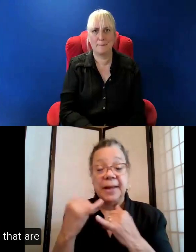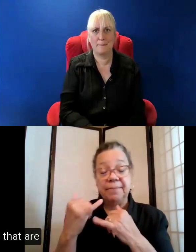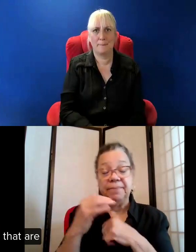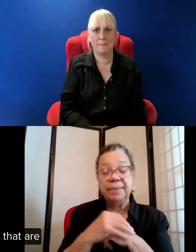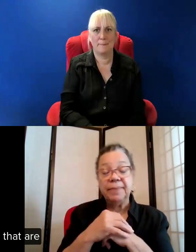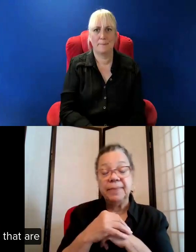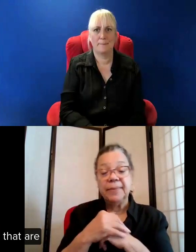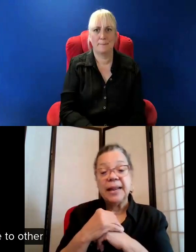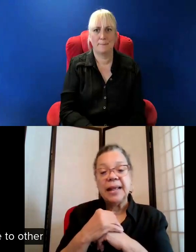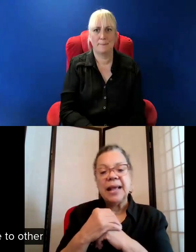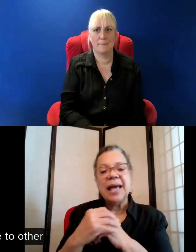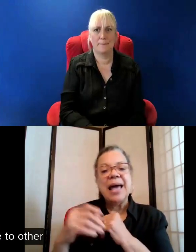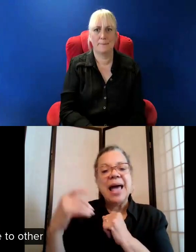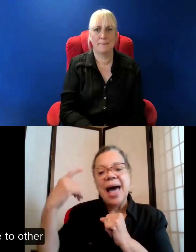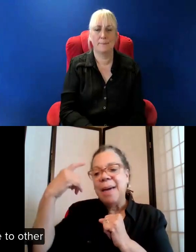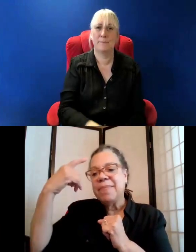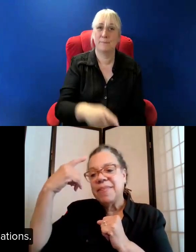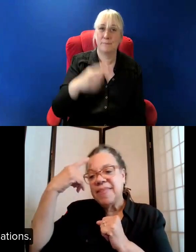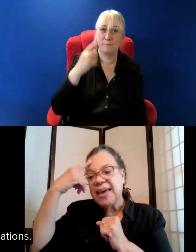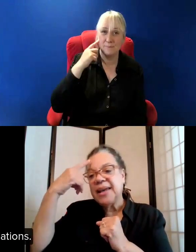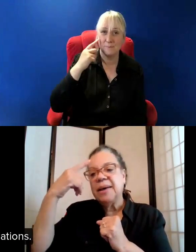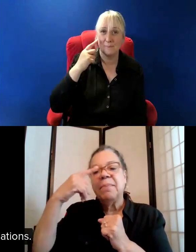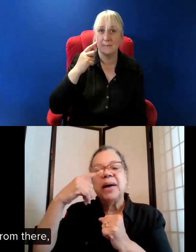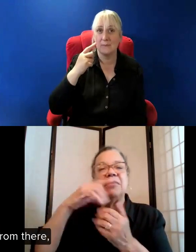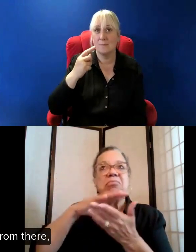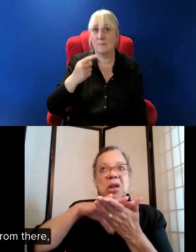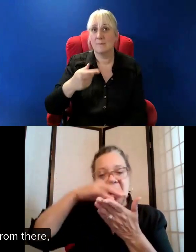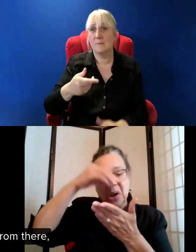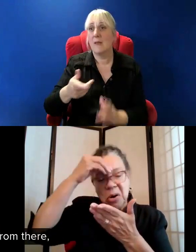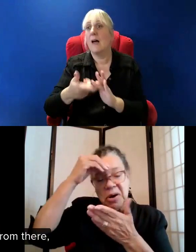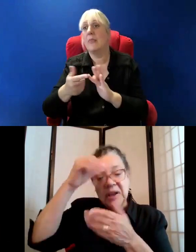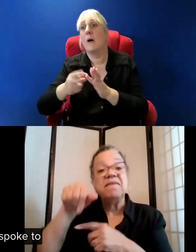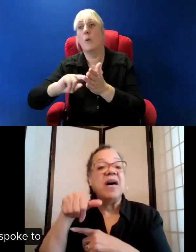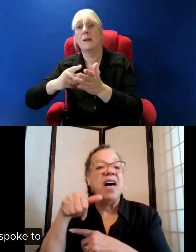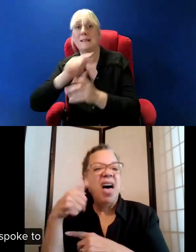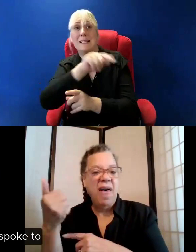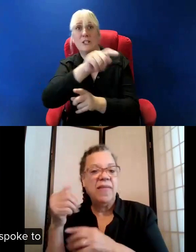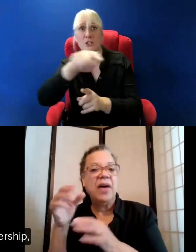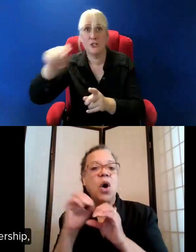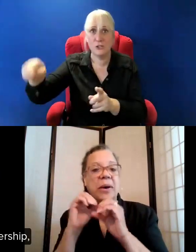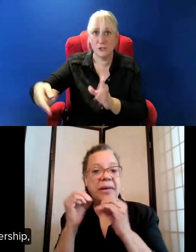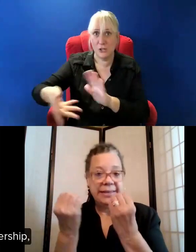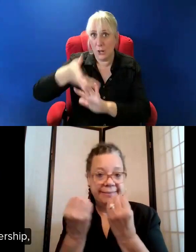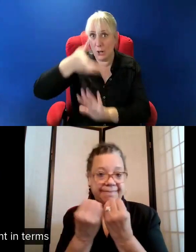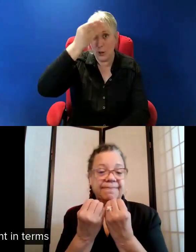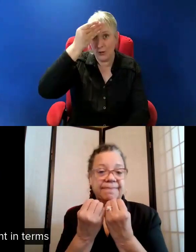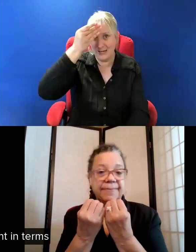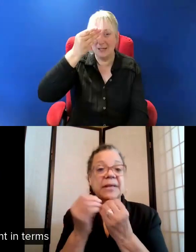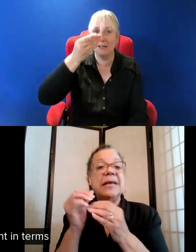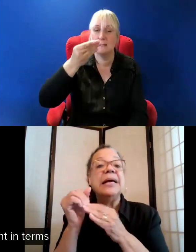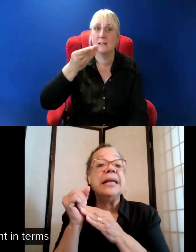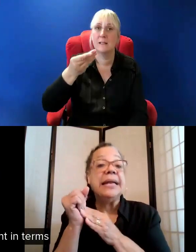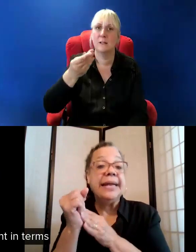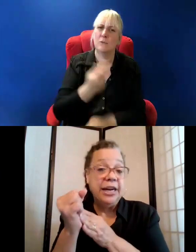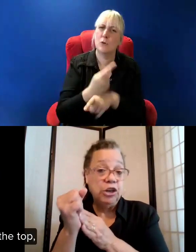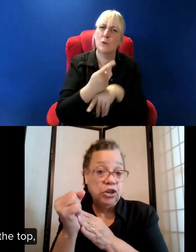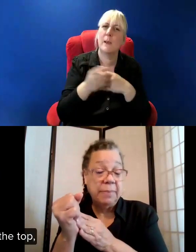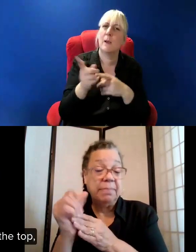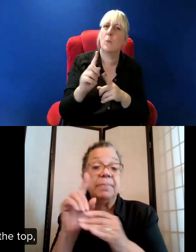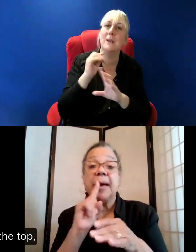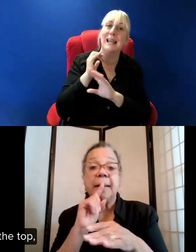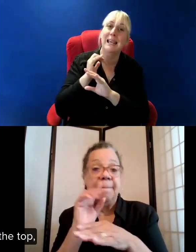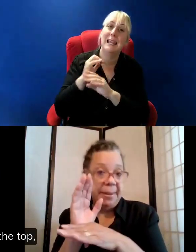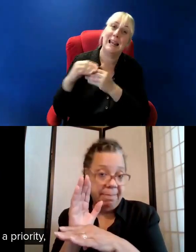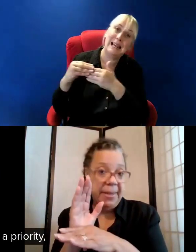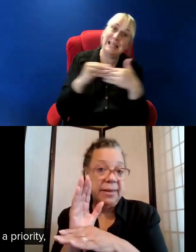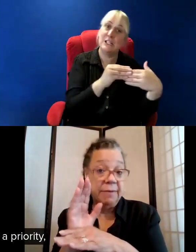learnings that are applicable to other organizations. And even from there, what we spoke to is leadership commitment in terms of